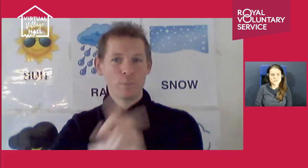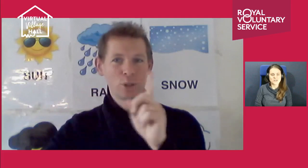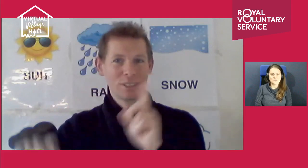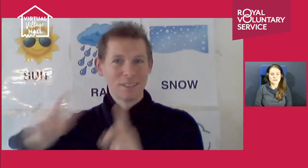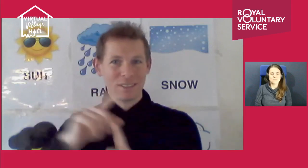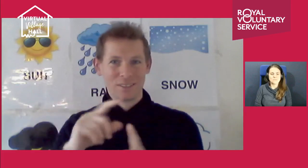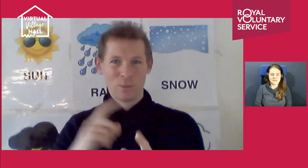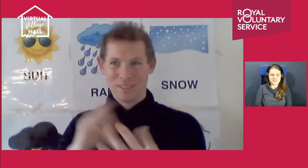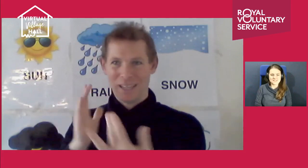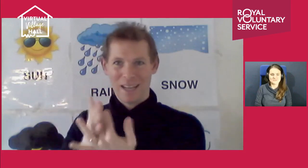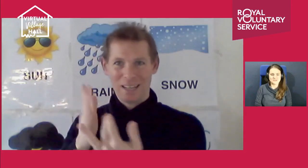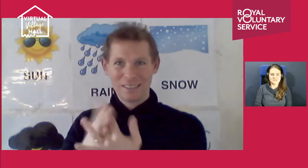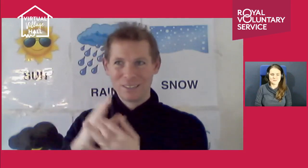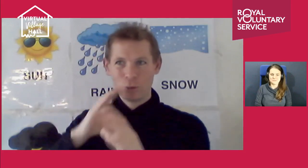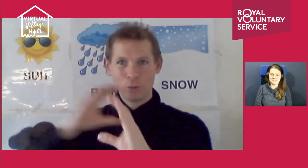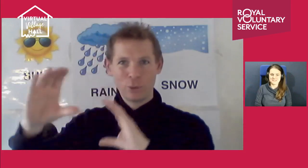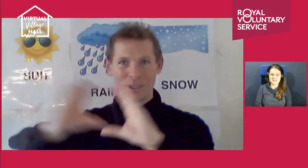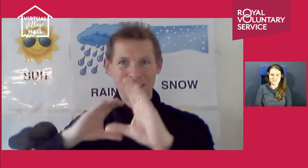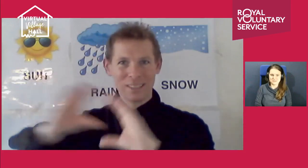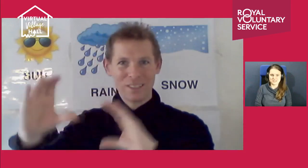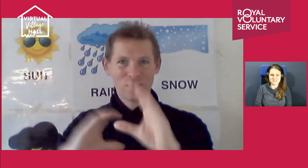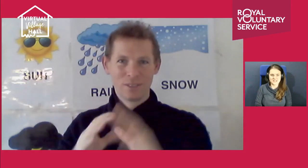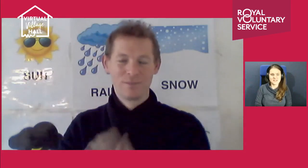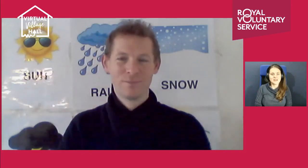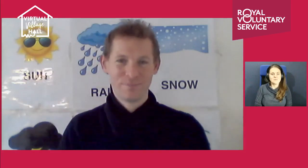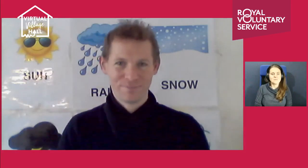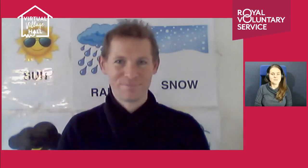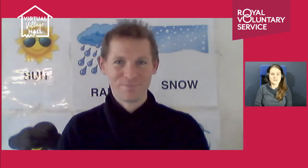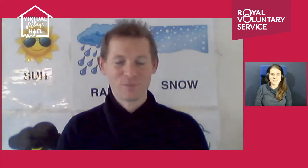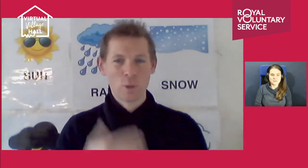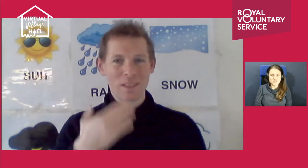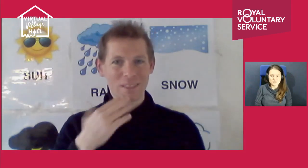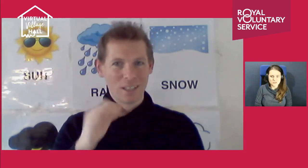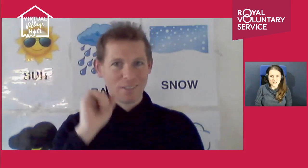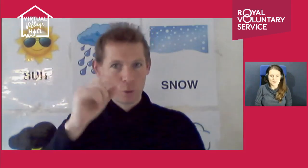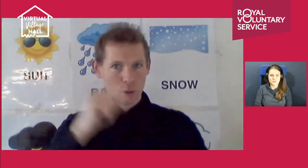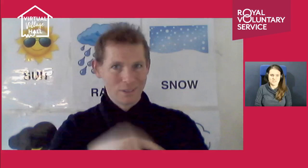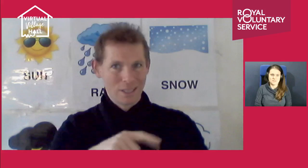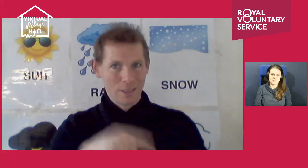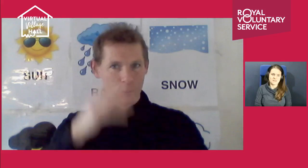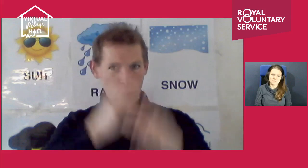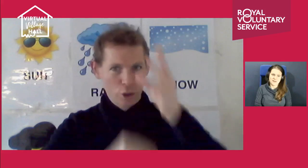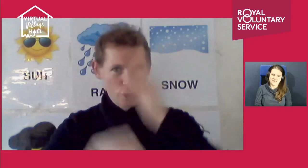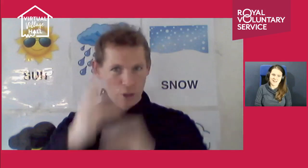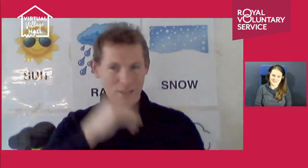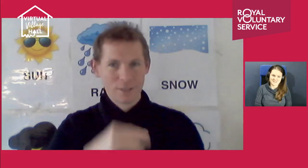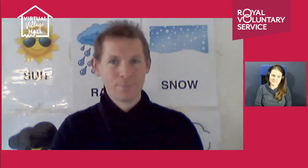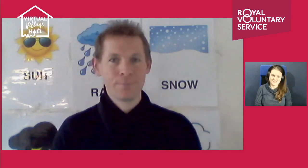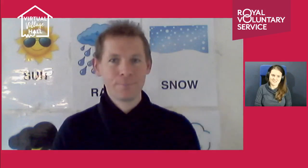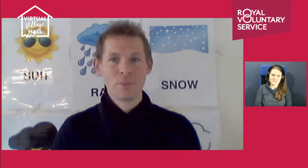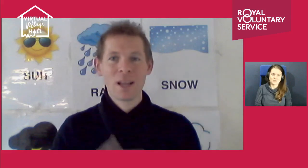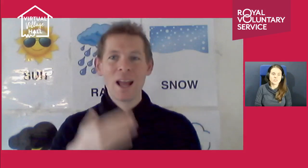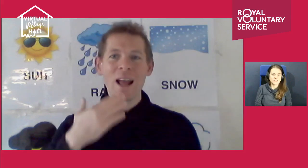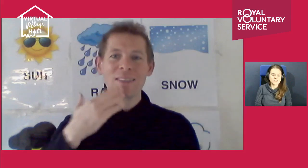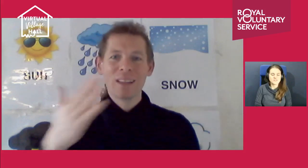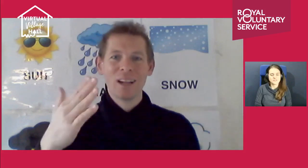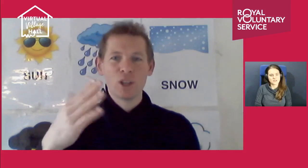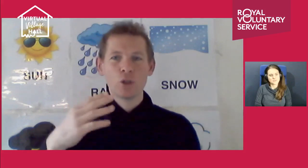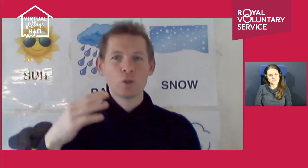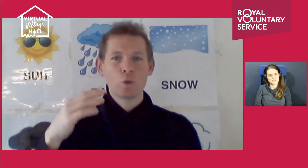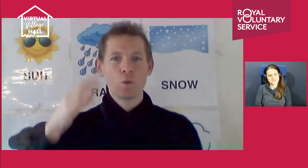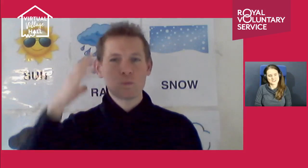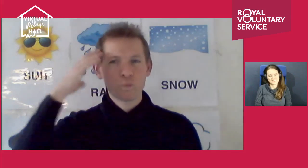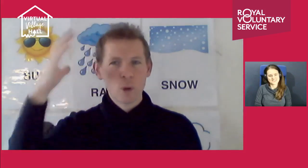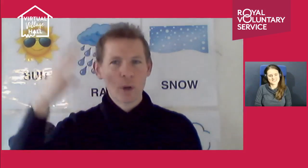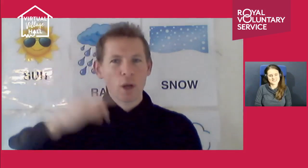know you're going to make a big difference to people in the deaf community by being able to communicate with them and giving them that access. So, thank you for giving